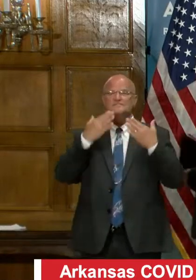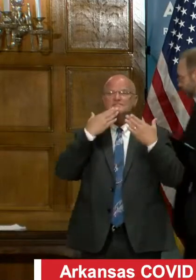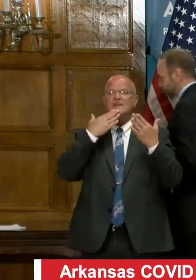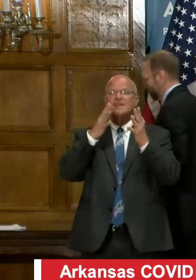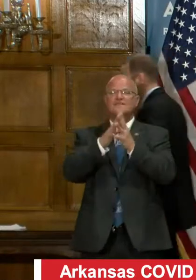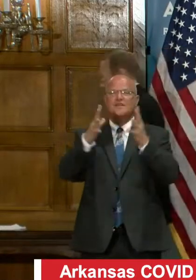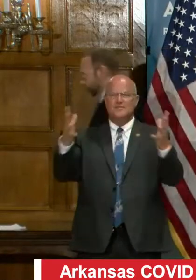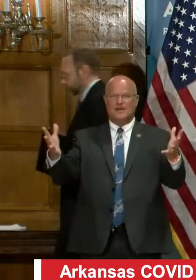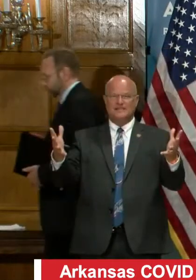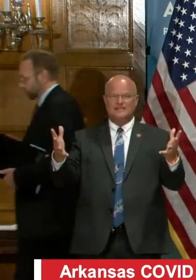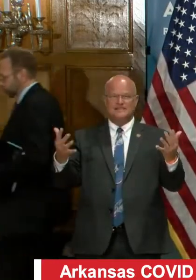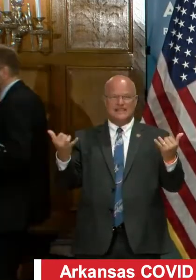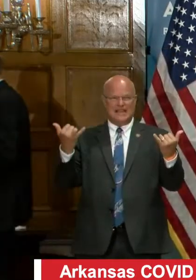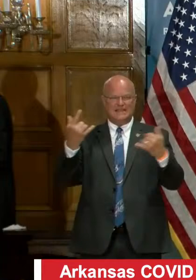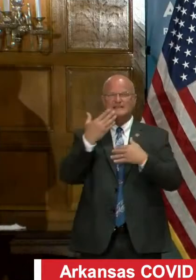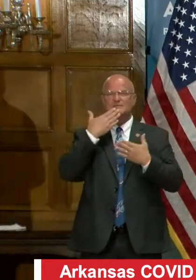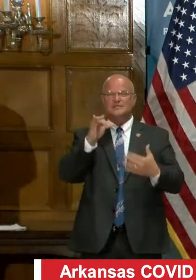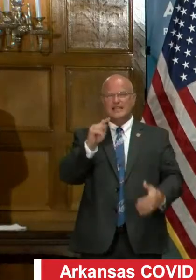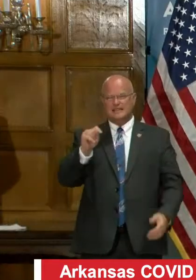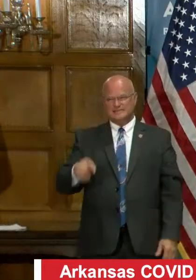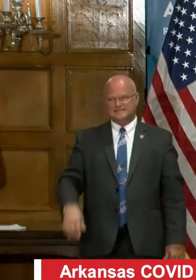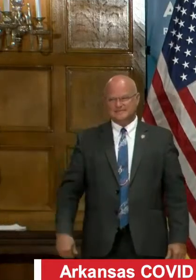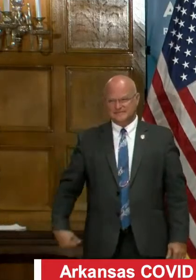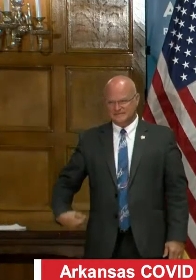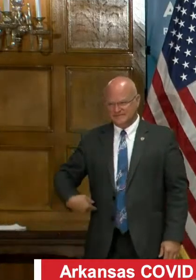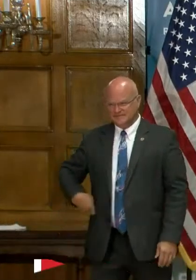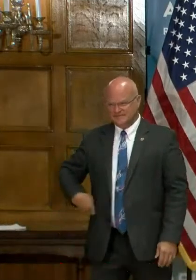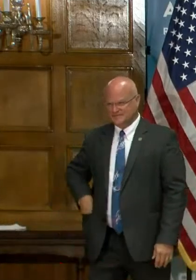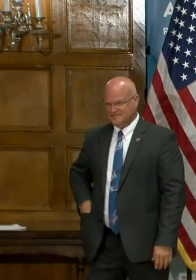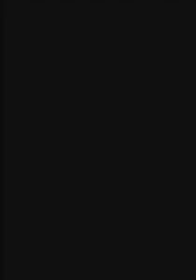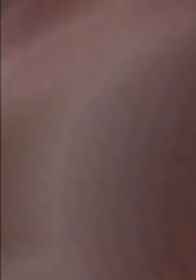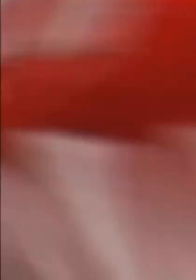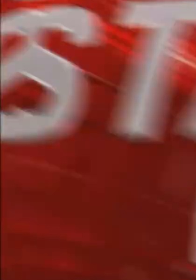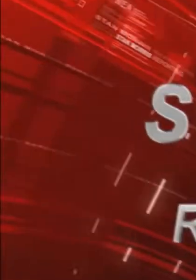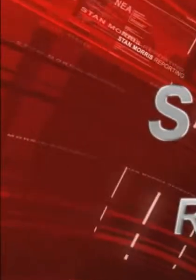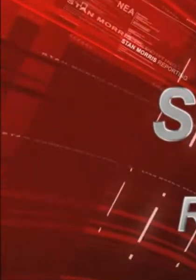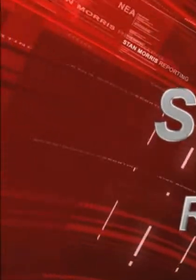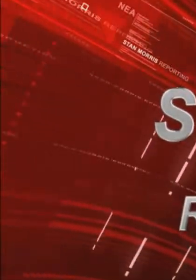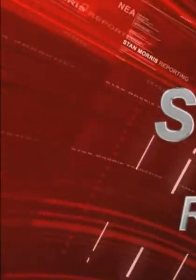Thank you very much today. Appreciate it.